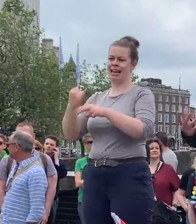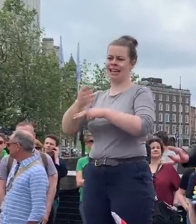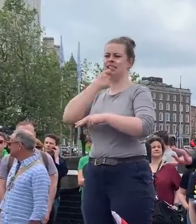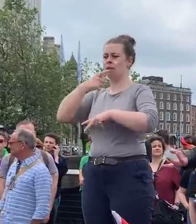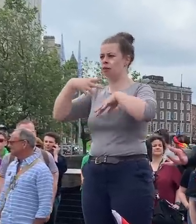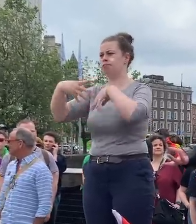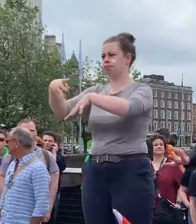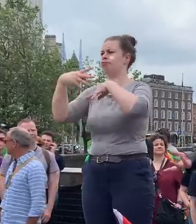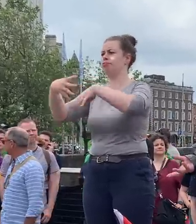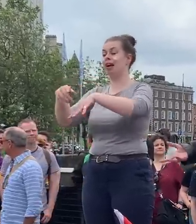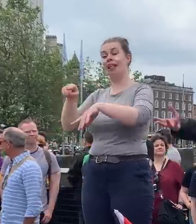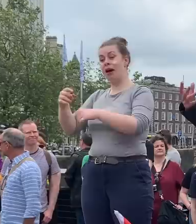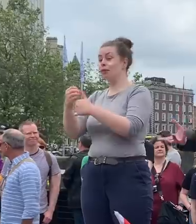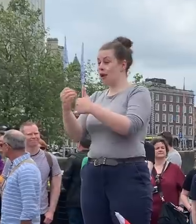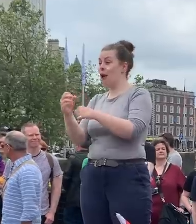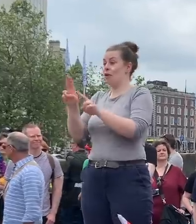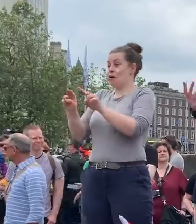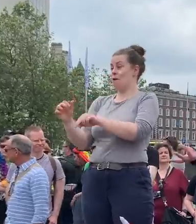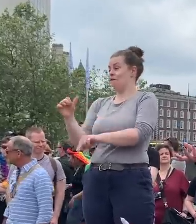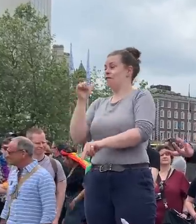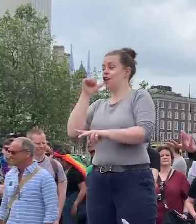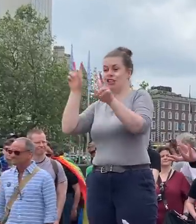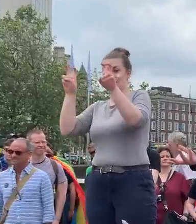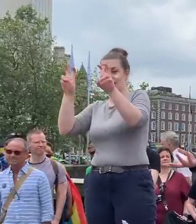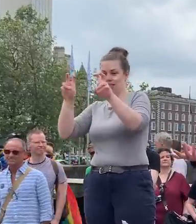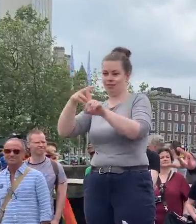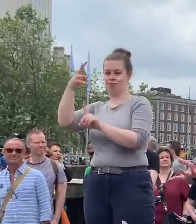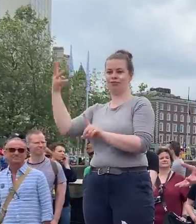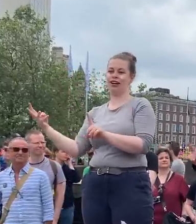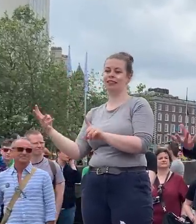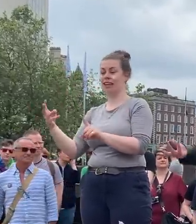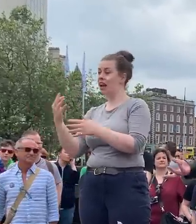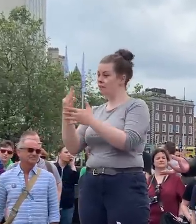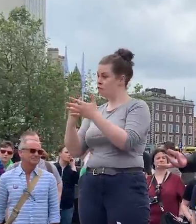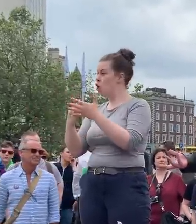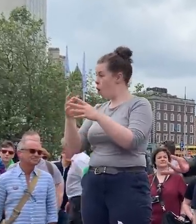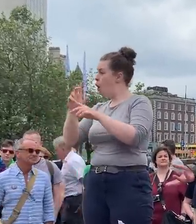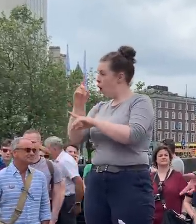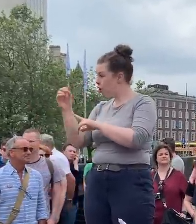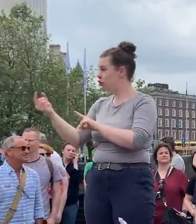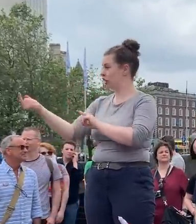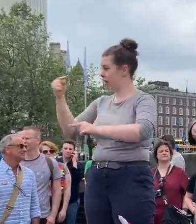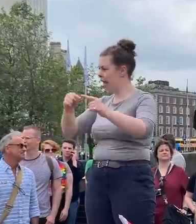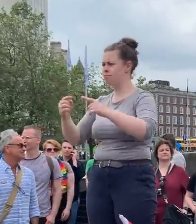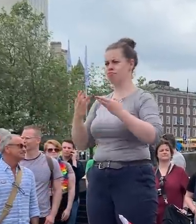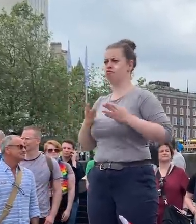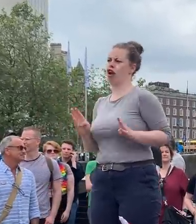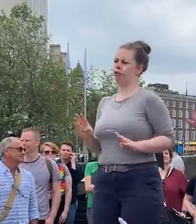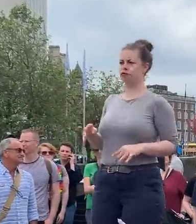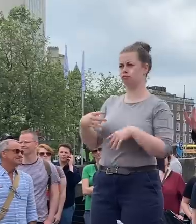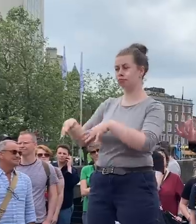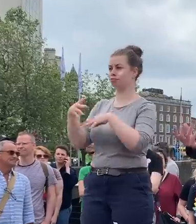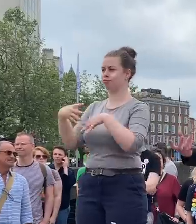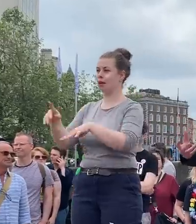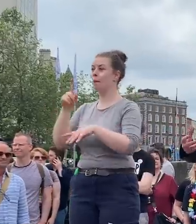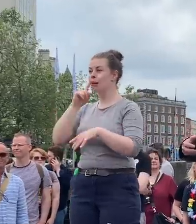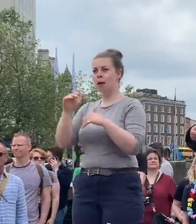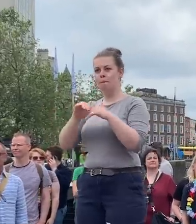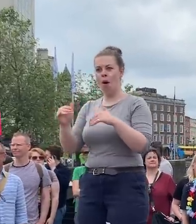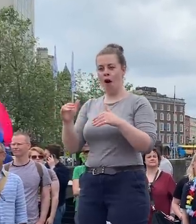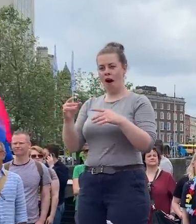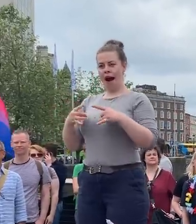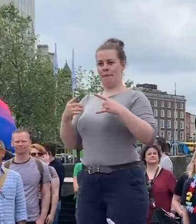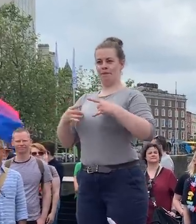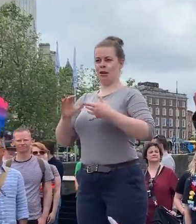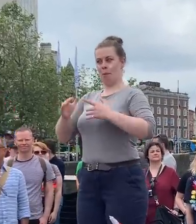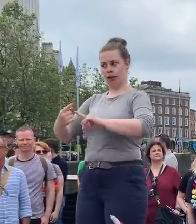had another first. And another couple of hundred people came out very bravely, but with much more cheer